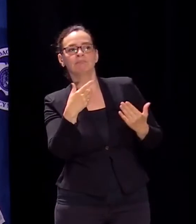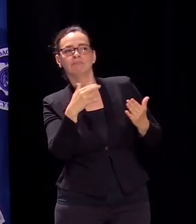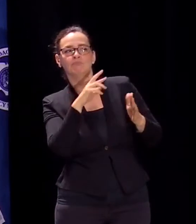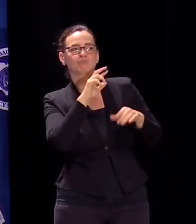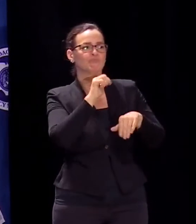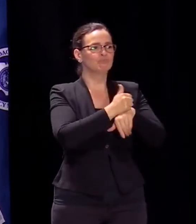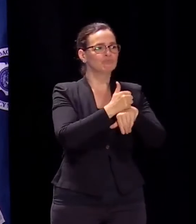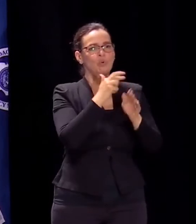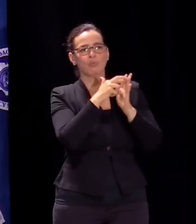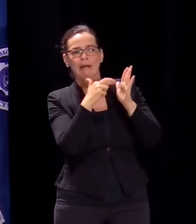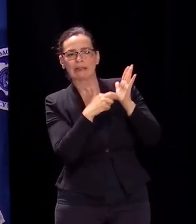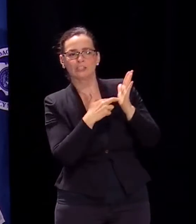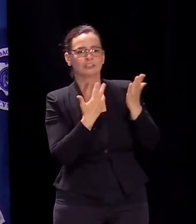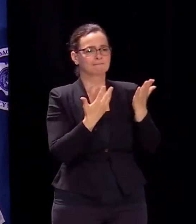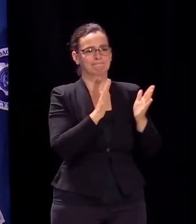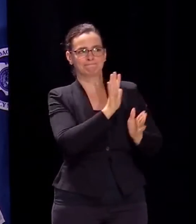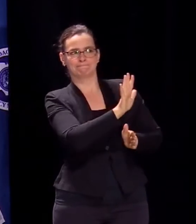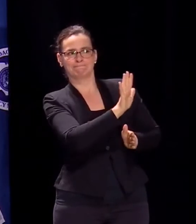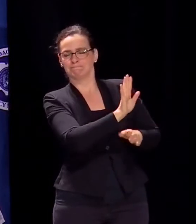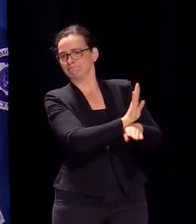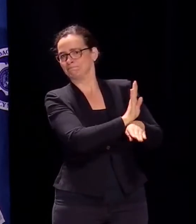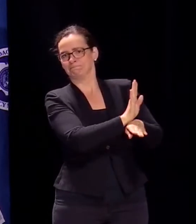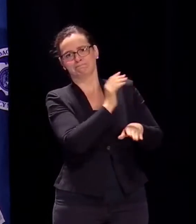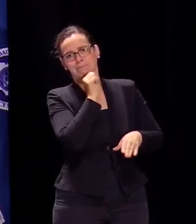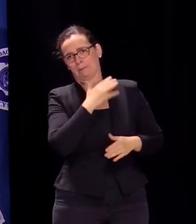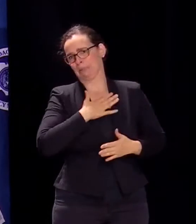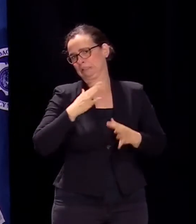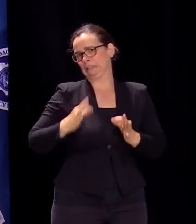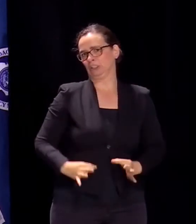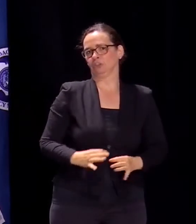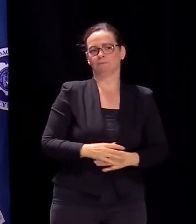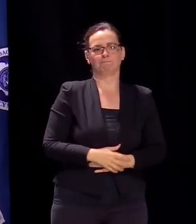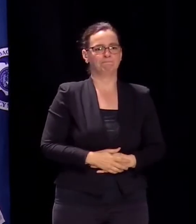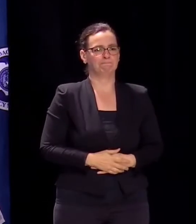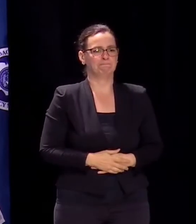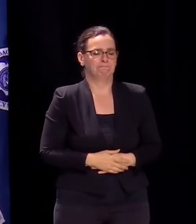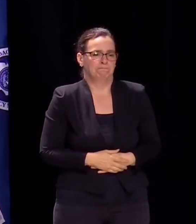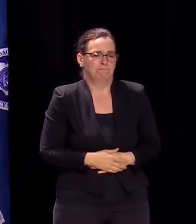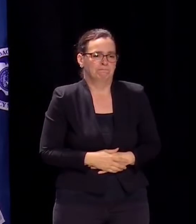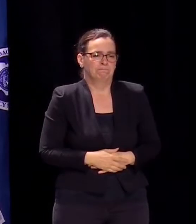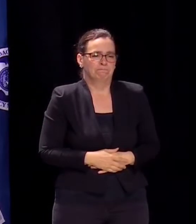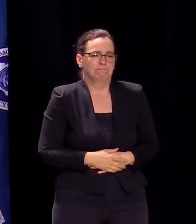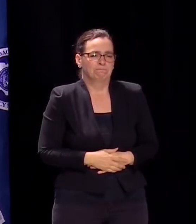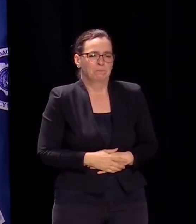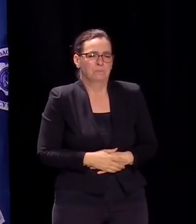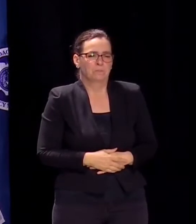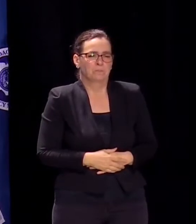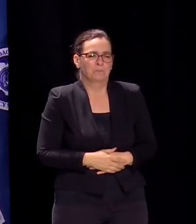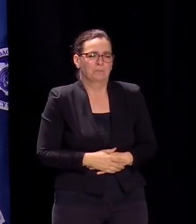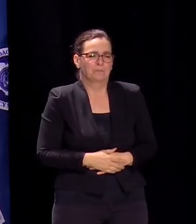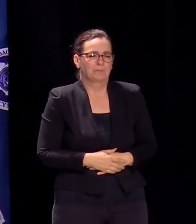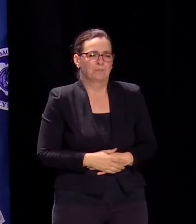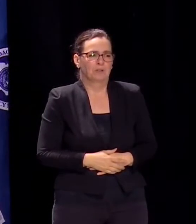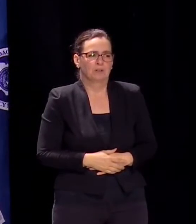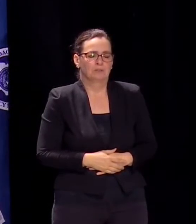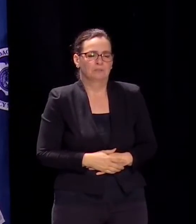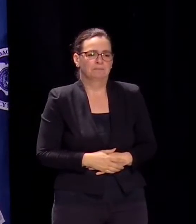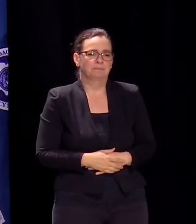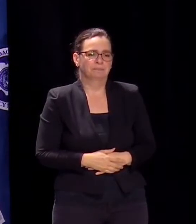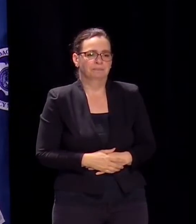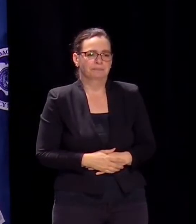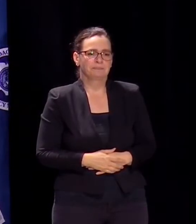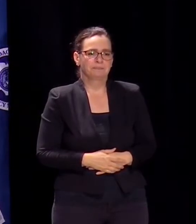that the business has to make. And certainly then you get into the spot, you know, what businesses need these malls?